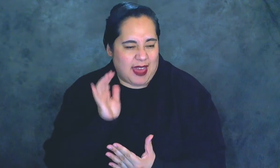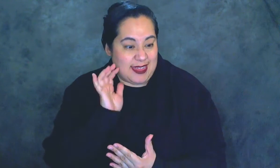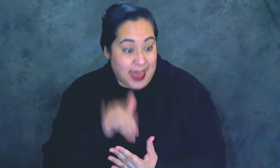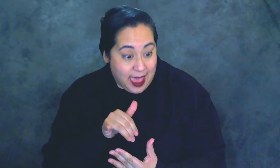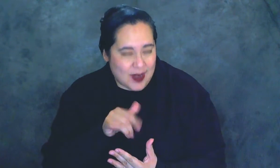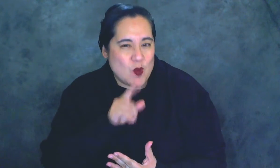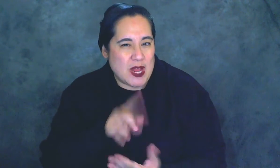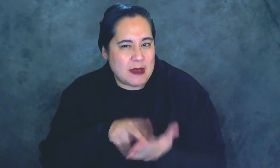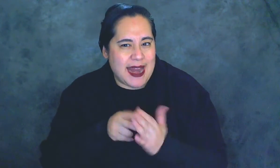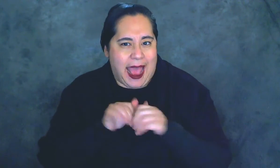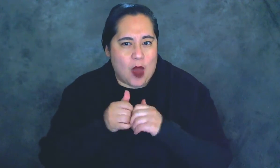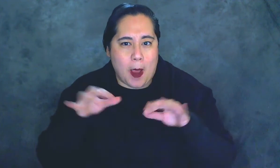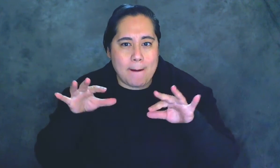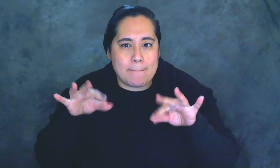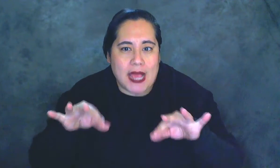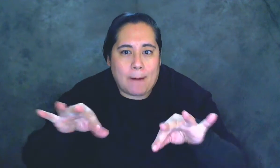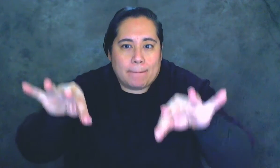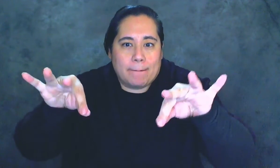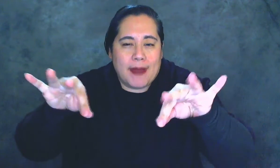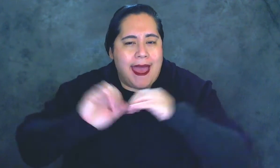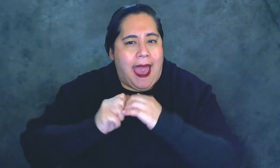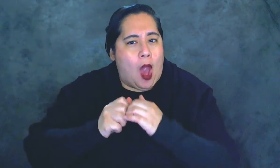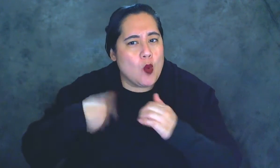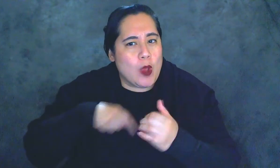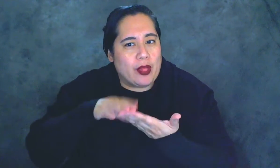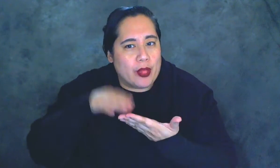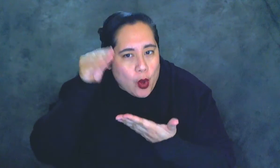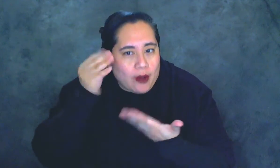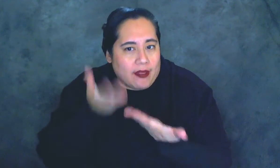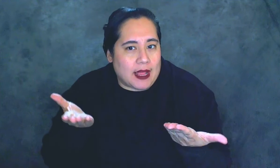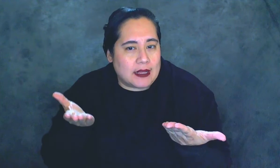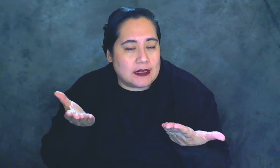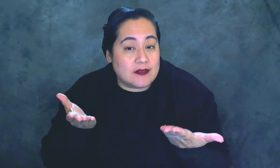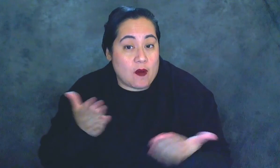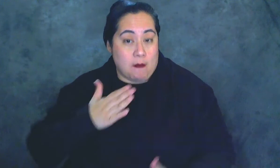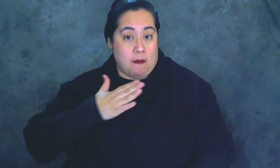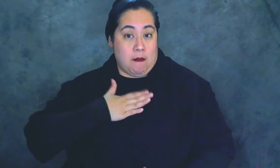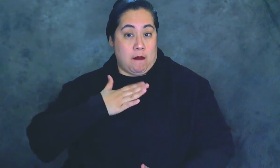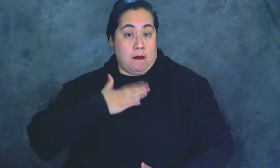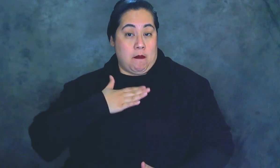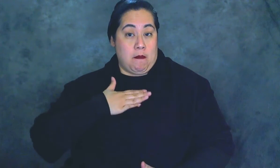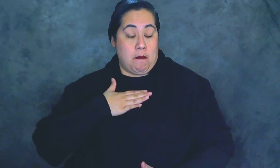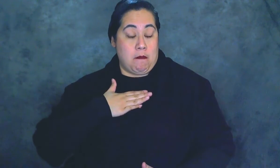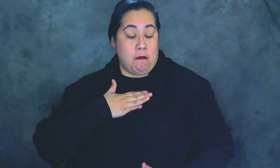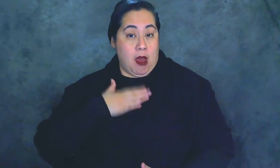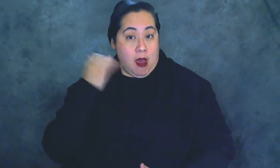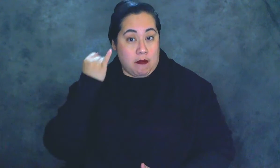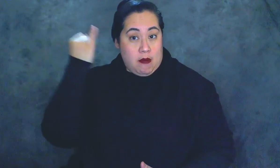pick it up? How do we learn things? For my part, I came up with two different